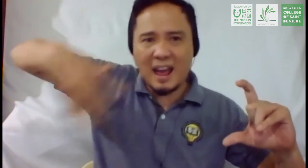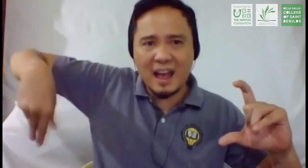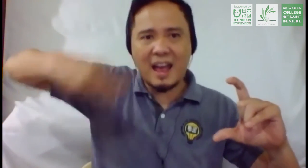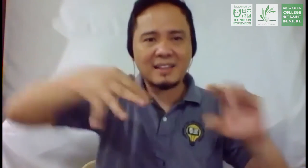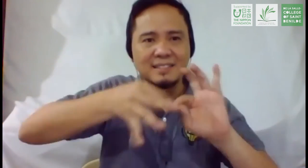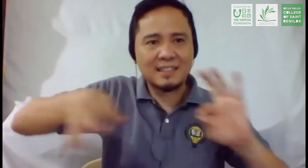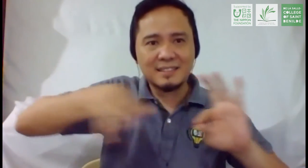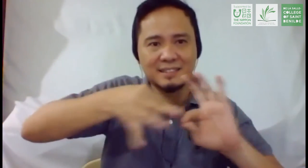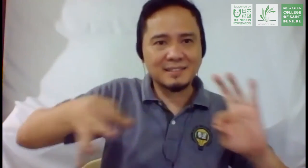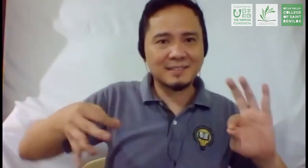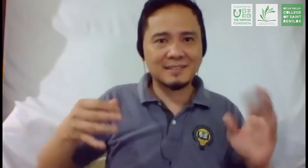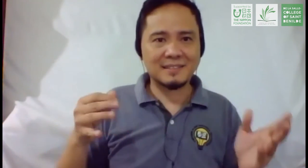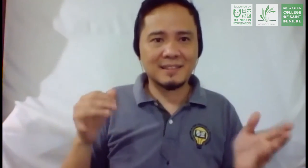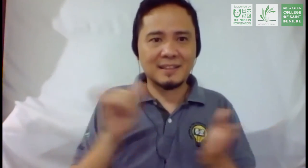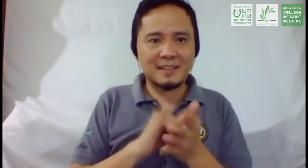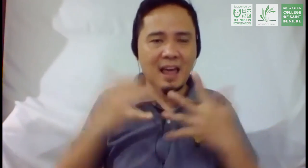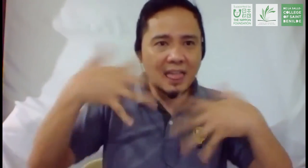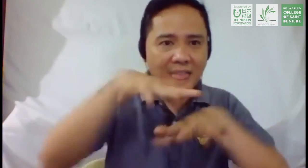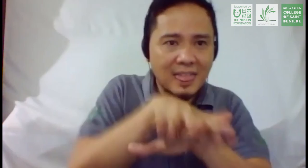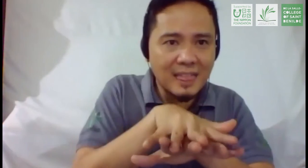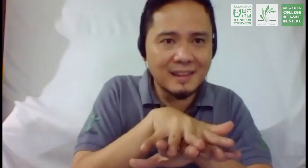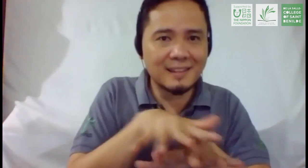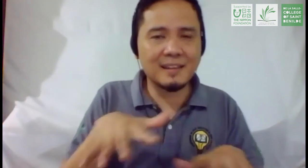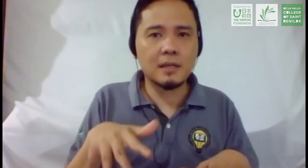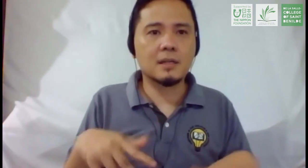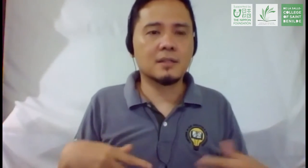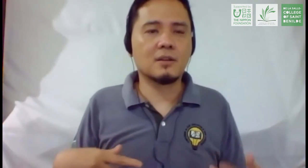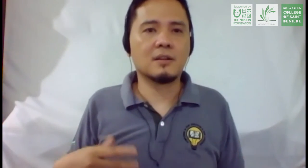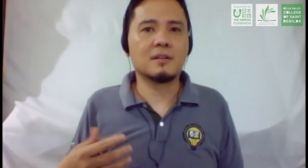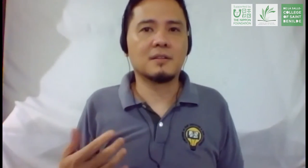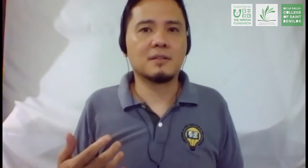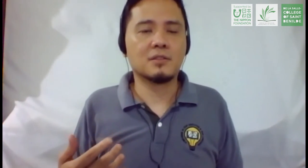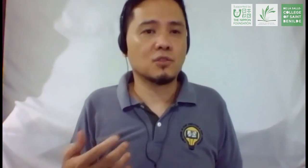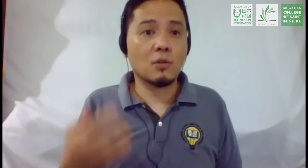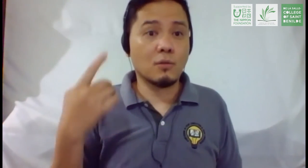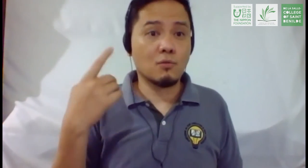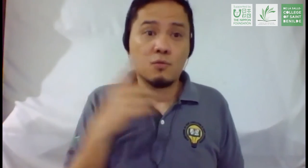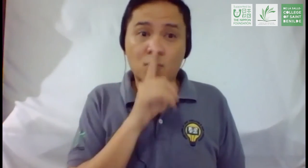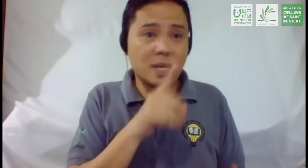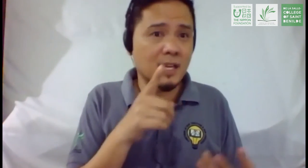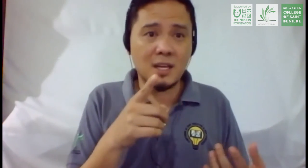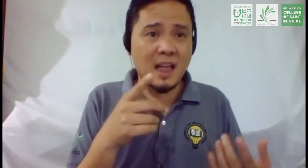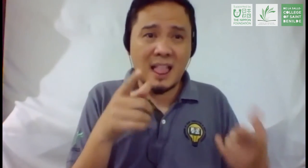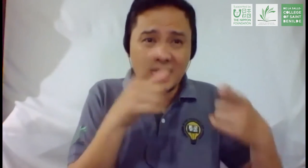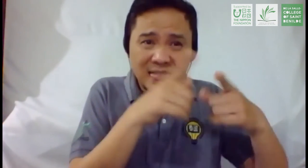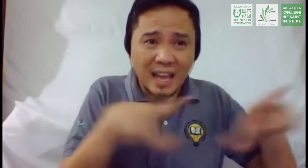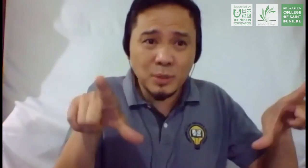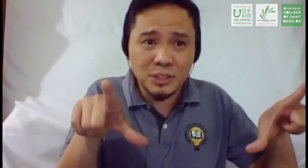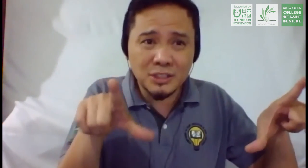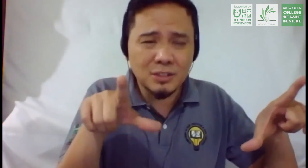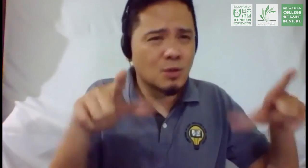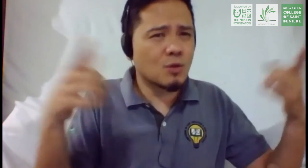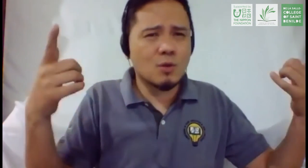sentences. And one of the examples of human language is you can continue adding and never stop your